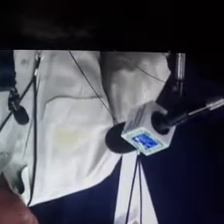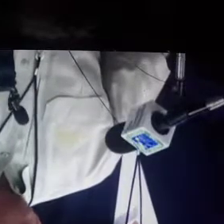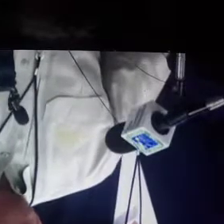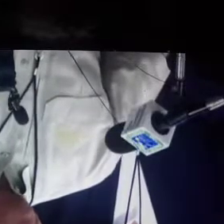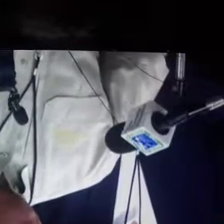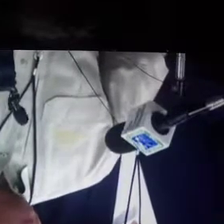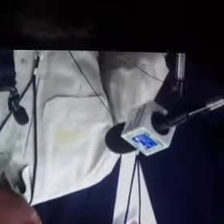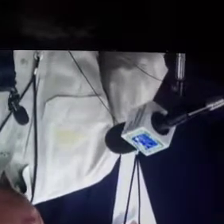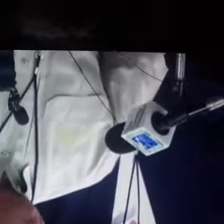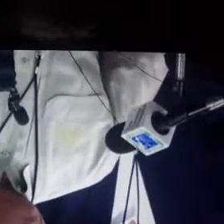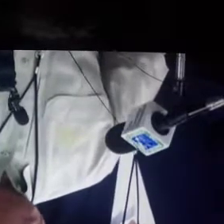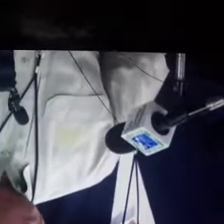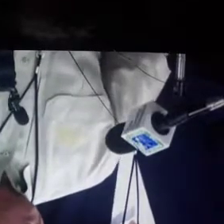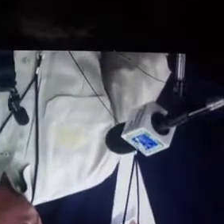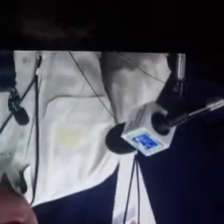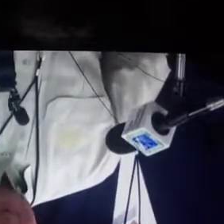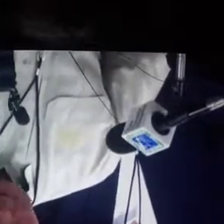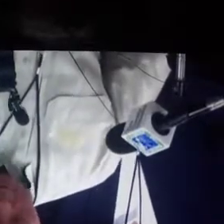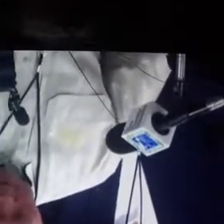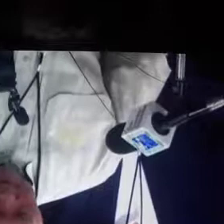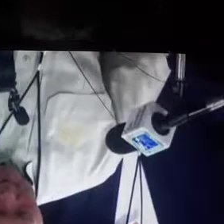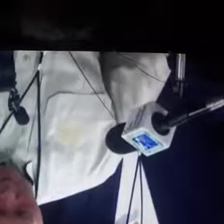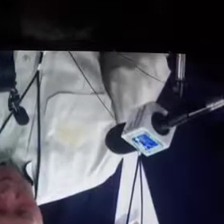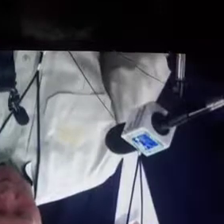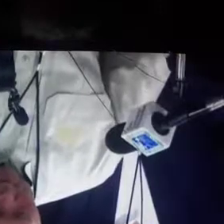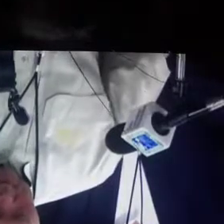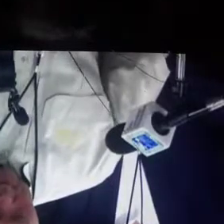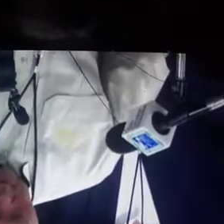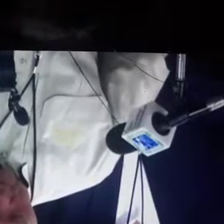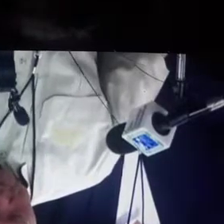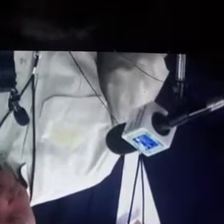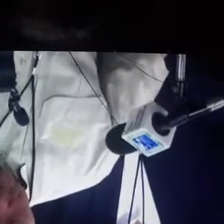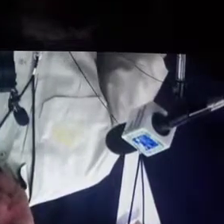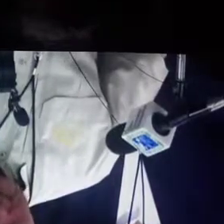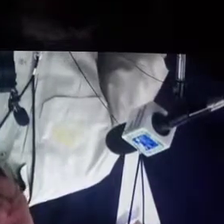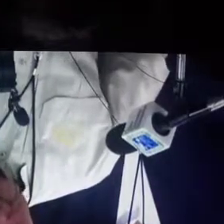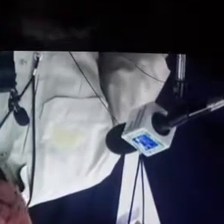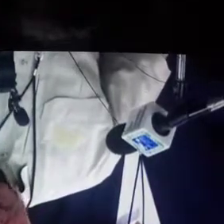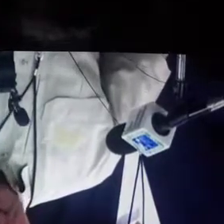or someplace where you shouldn't be. So stay indoors during this